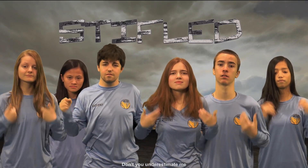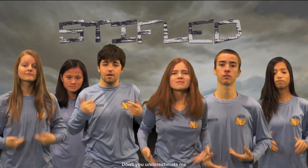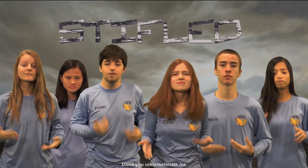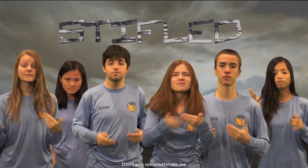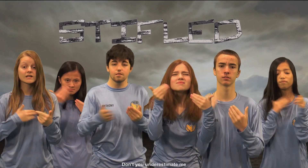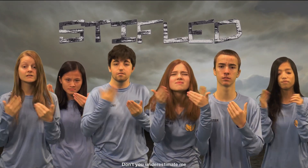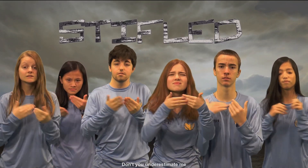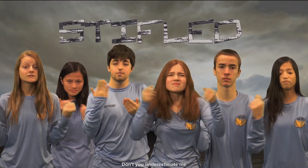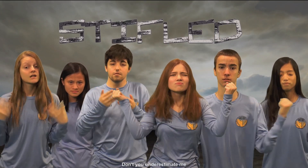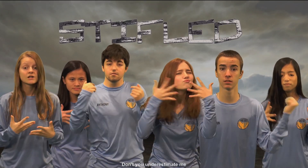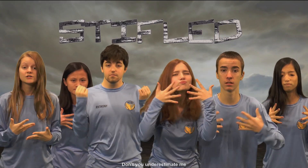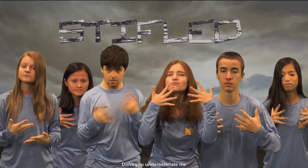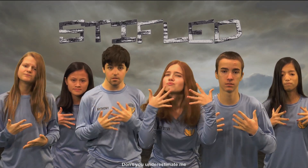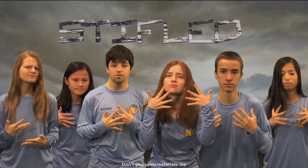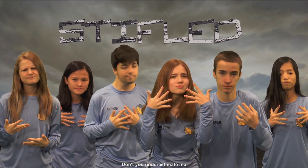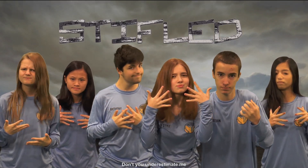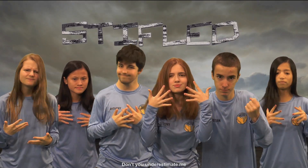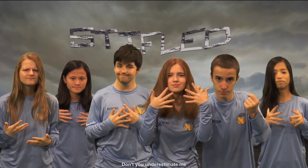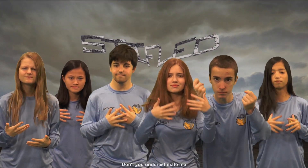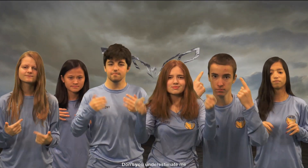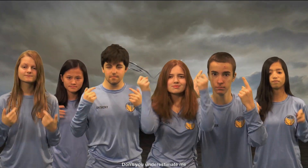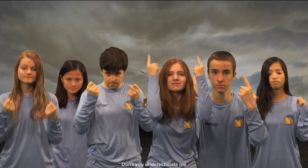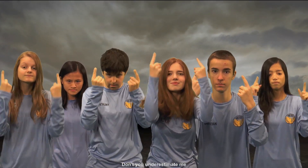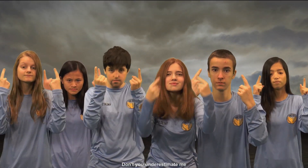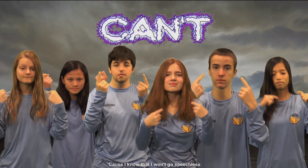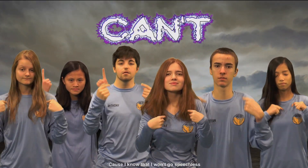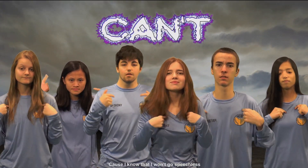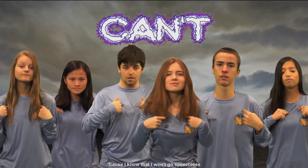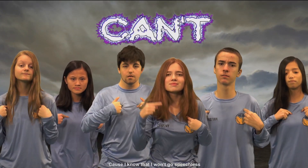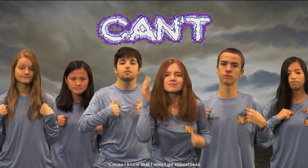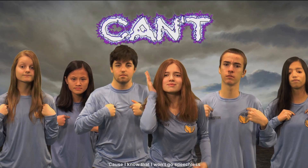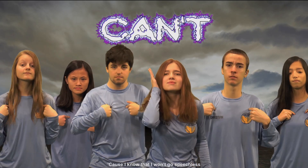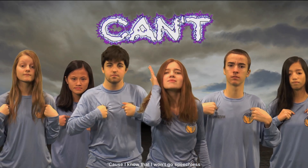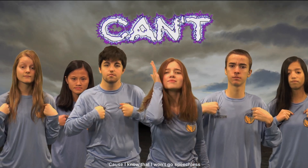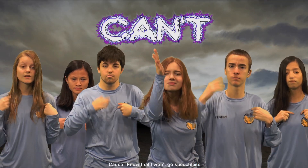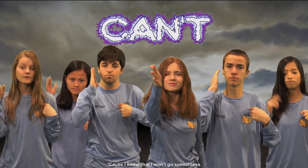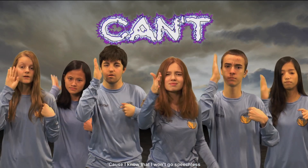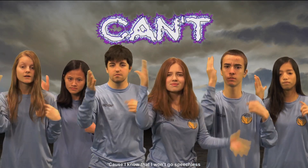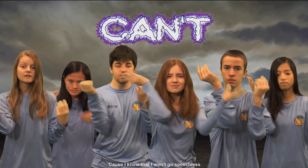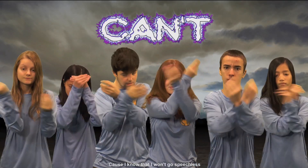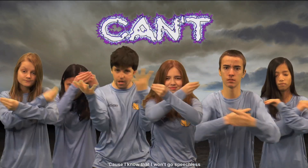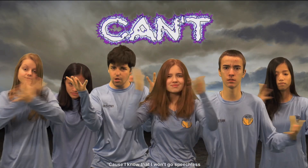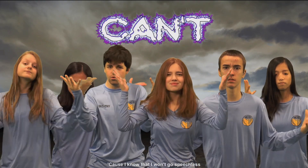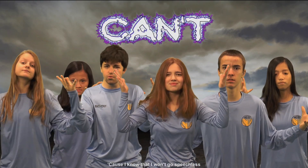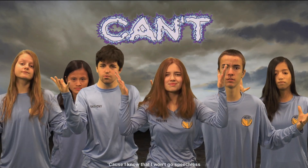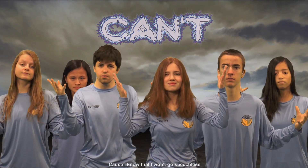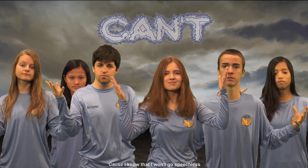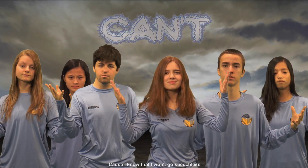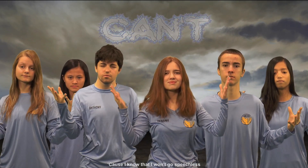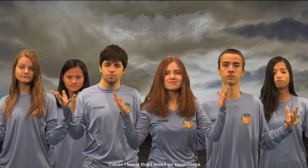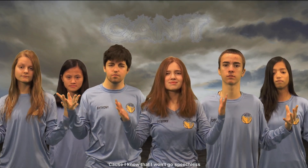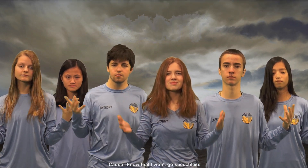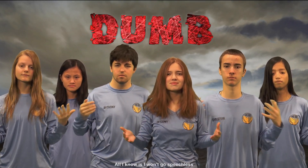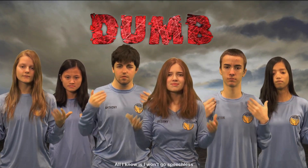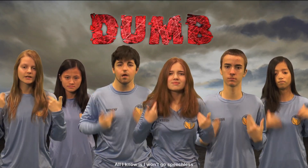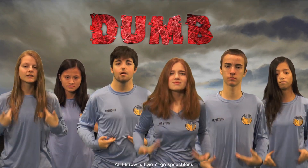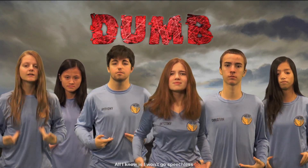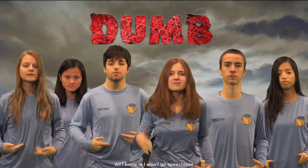wonder if it's gonna make me Cause I know that I won't go speechless All I know